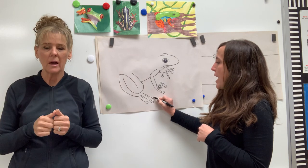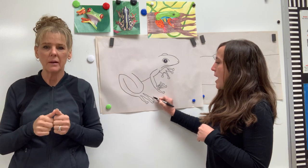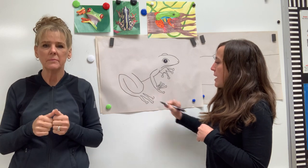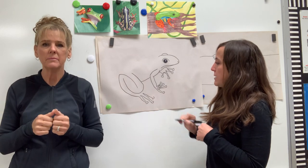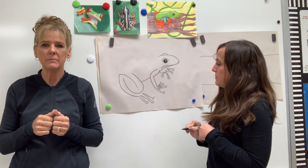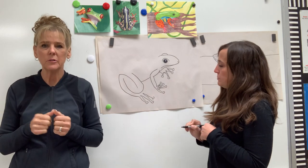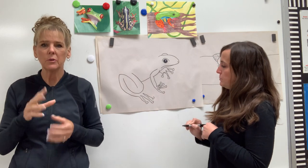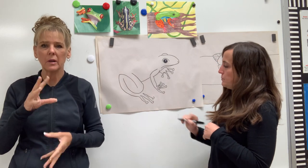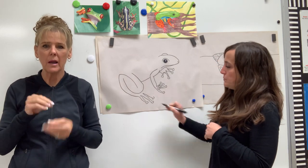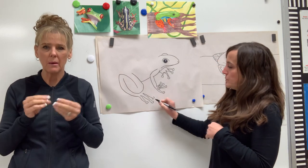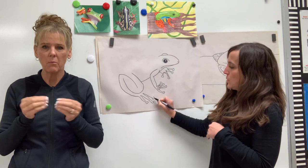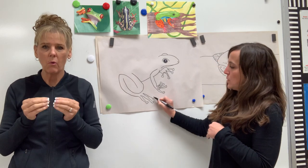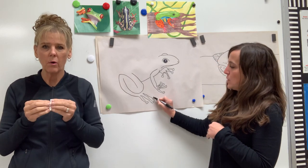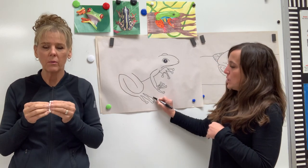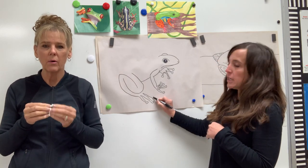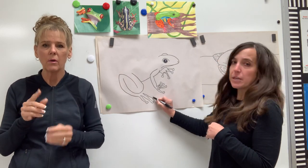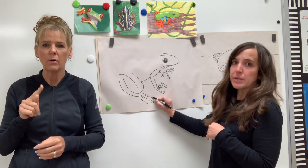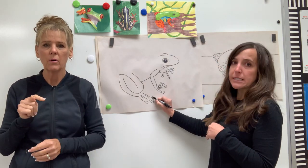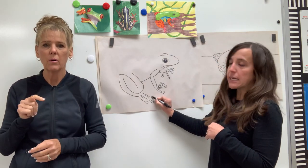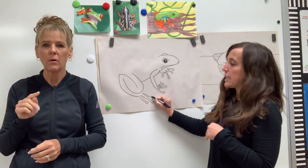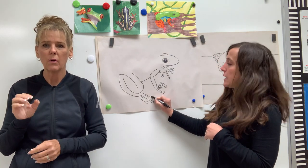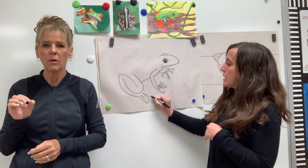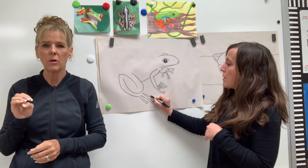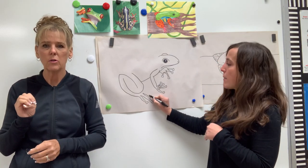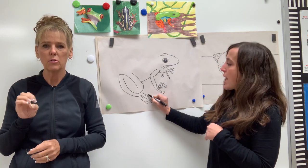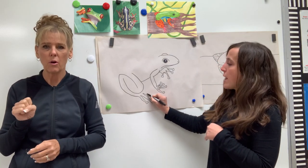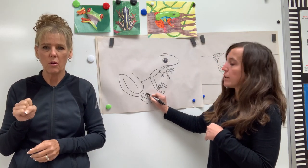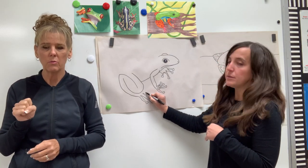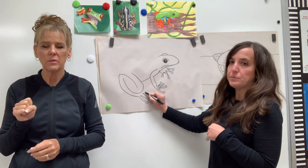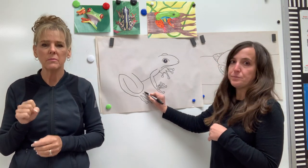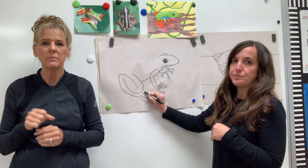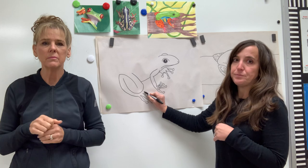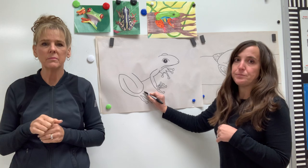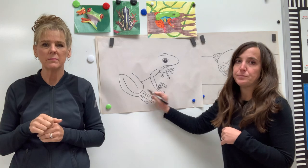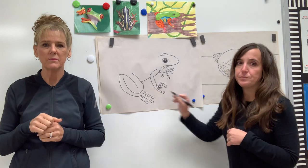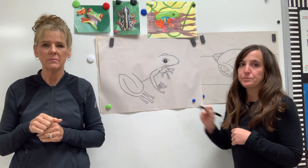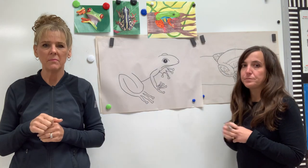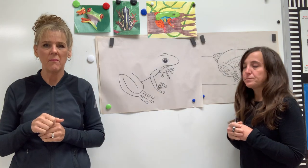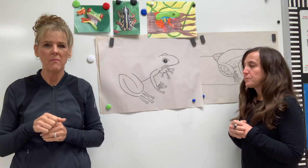Sticky pad. Keep it skinny and come back.